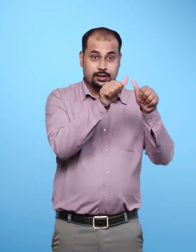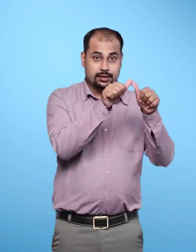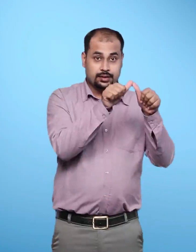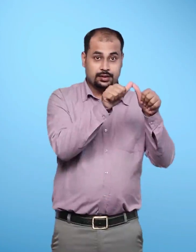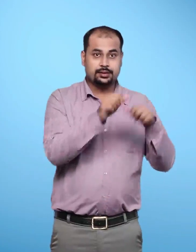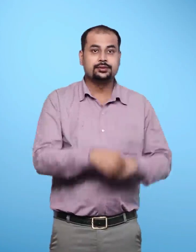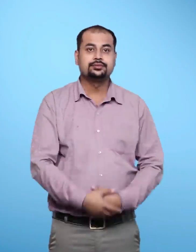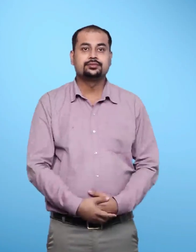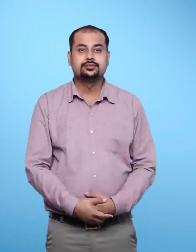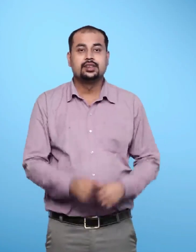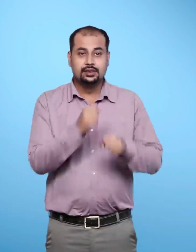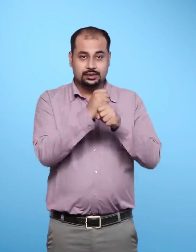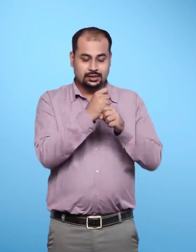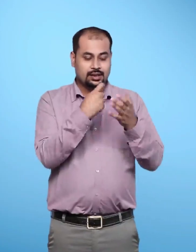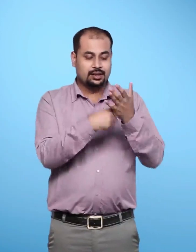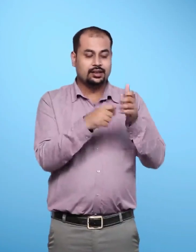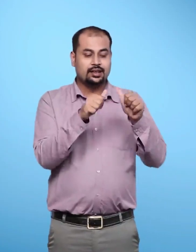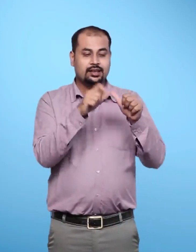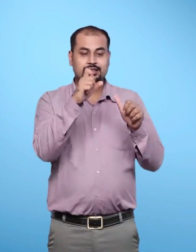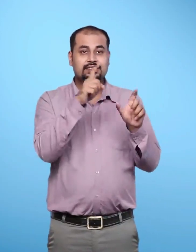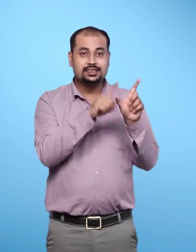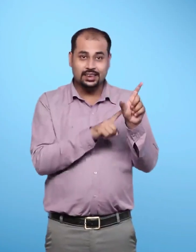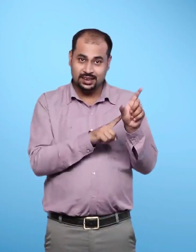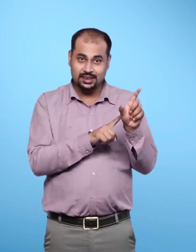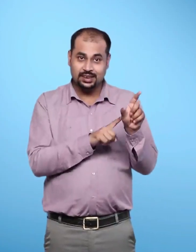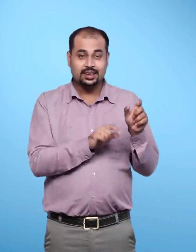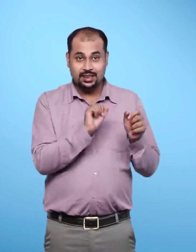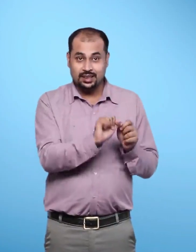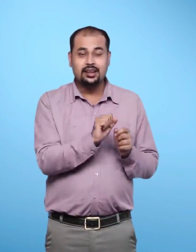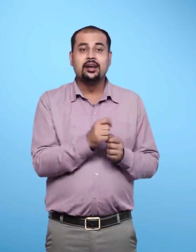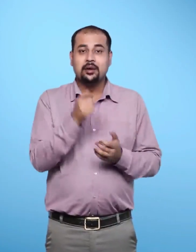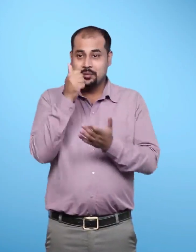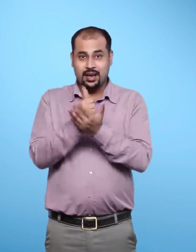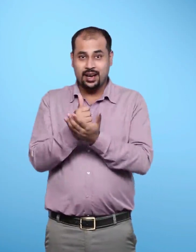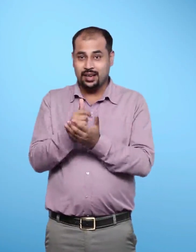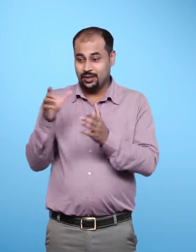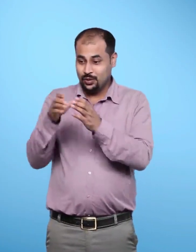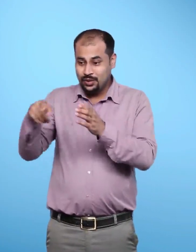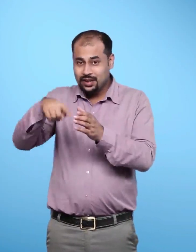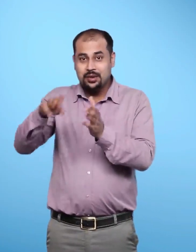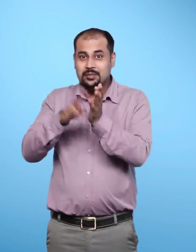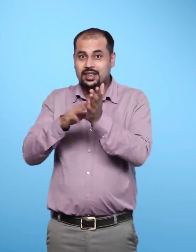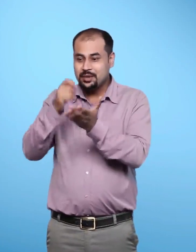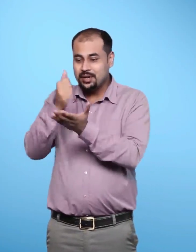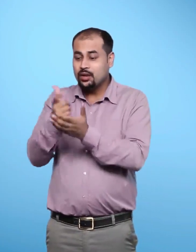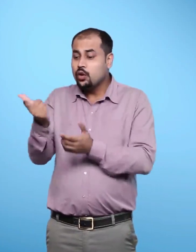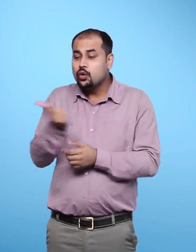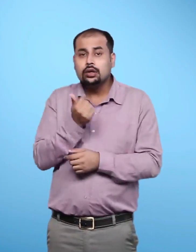A. Gracie took a loan of rupees 4,000 to buy a net.